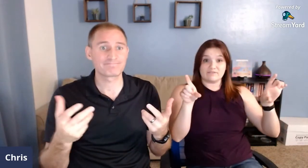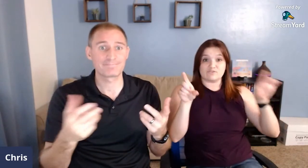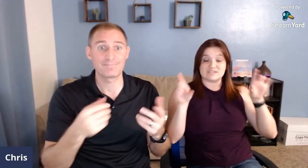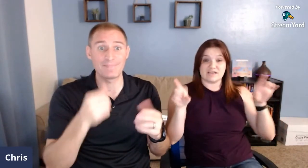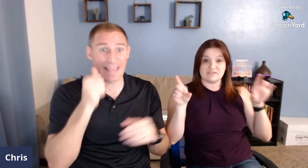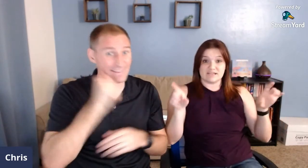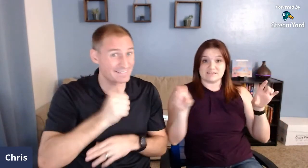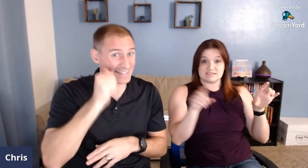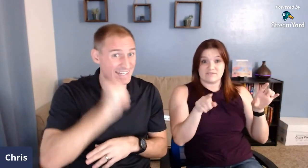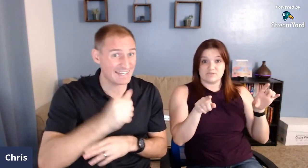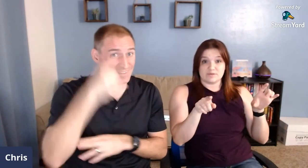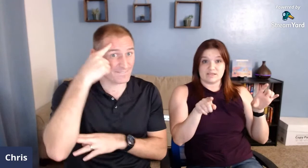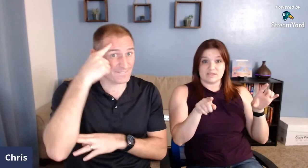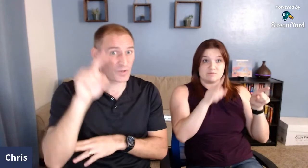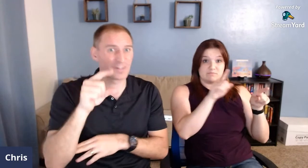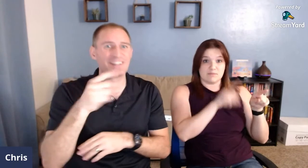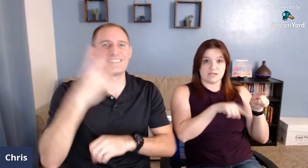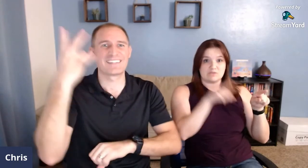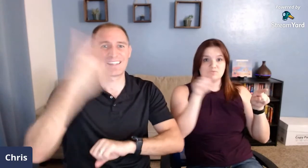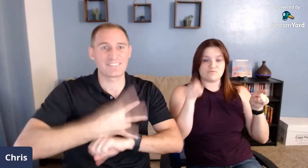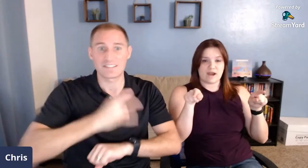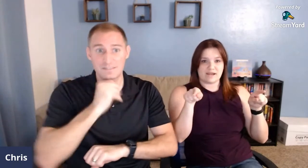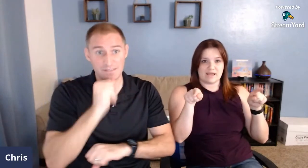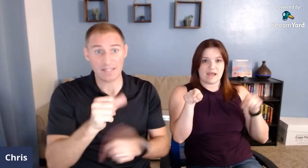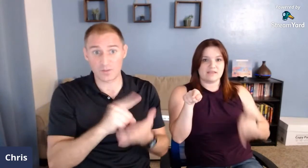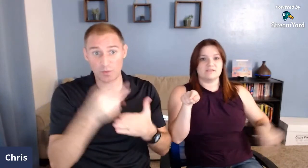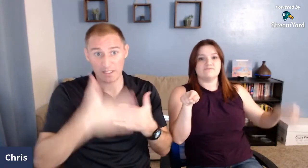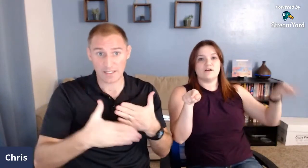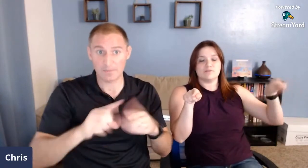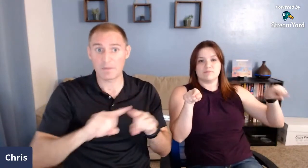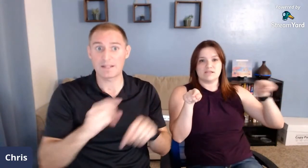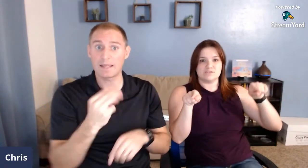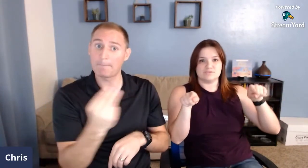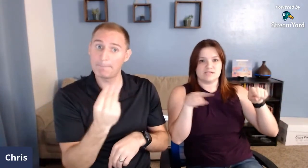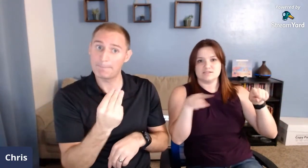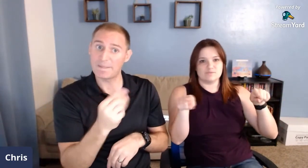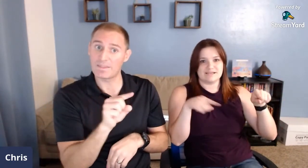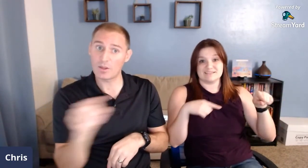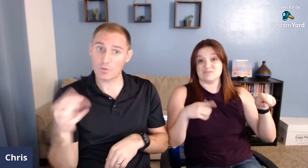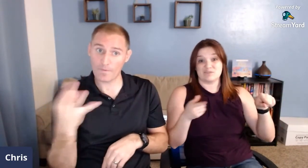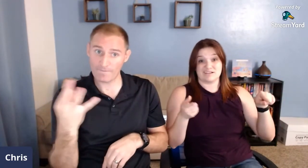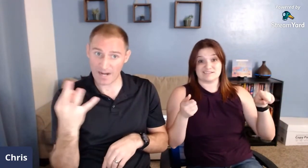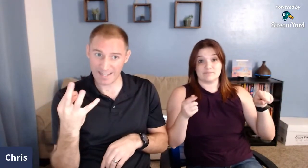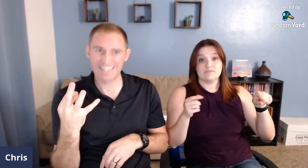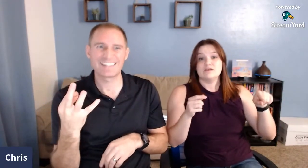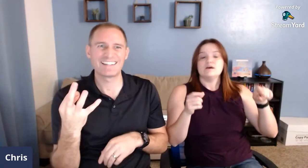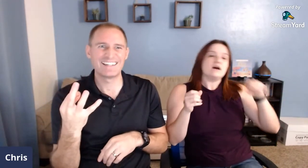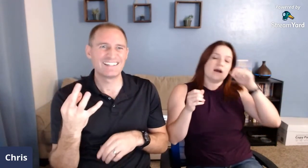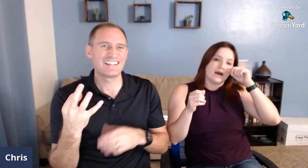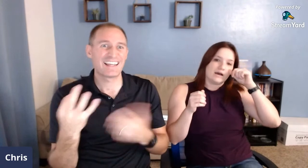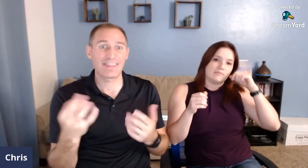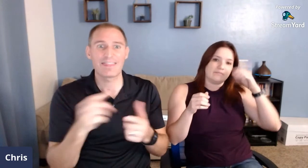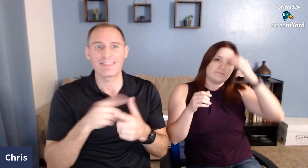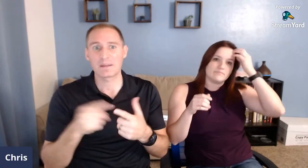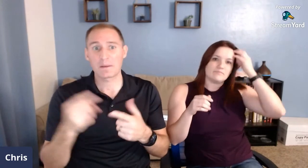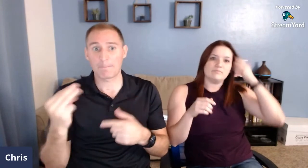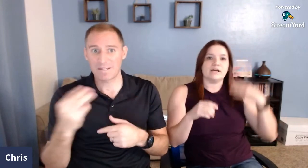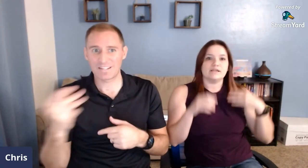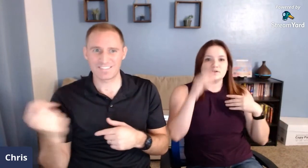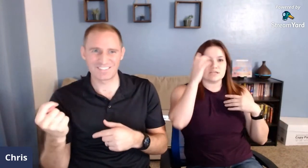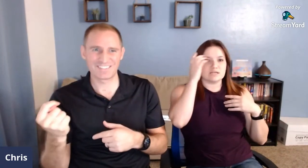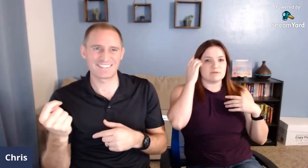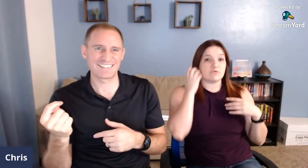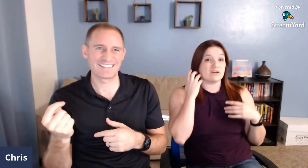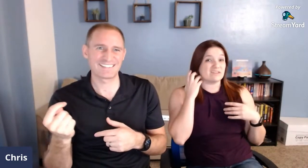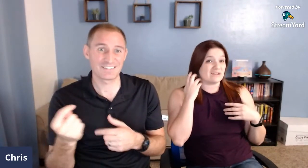every night for 7 days, except for the weekend. So it'll be Monday through Friday, and then the following Monday and Tuesday, because the weekends didn't work last time.